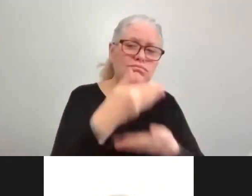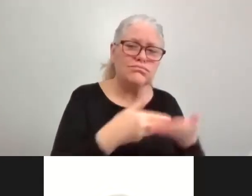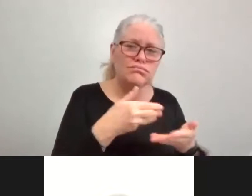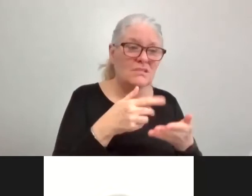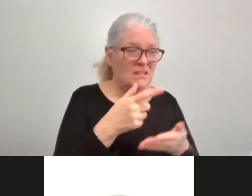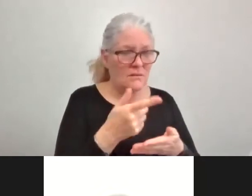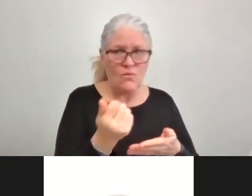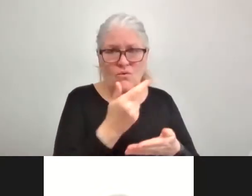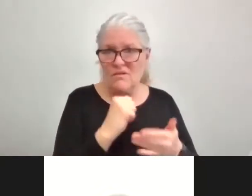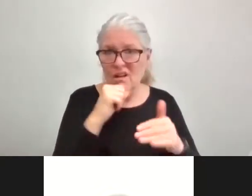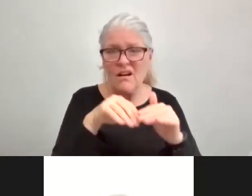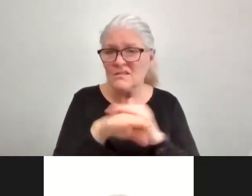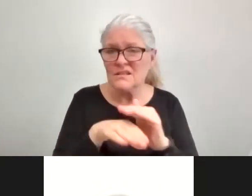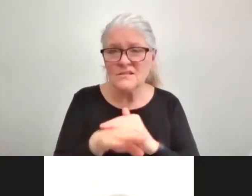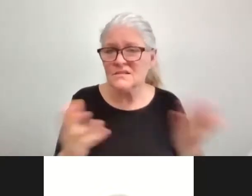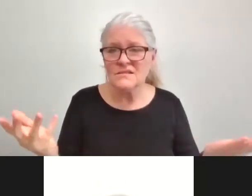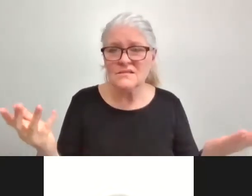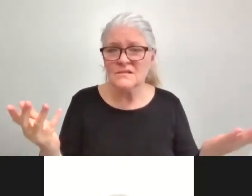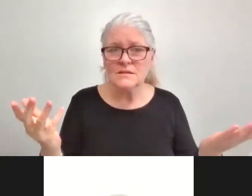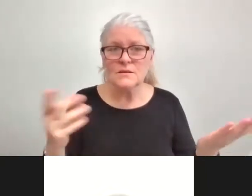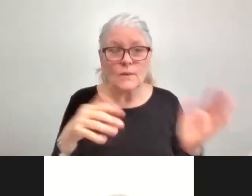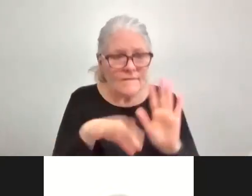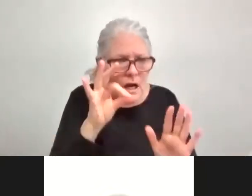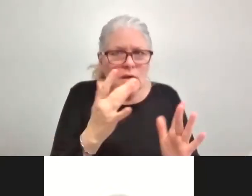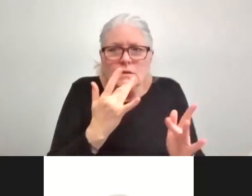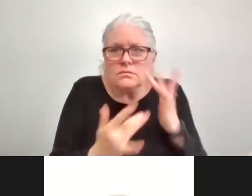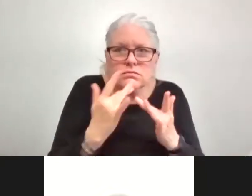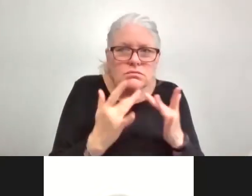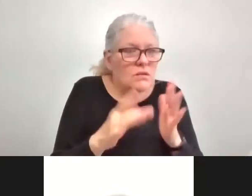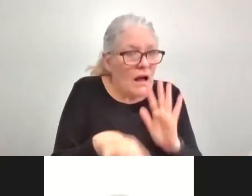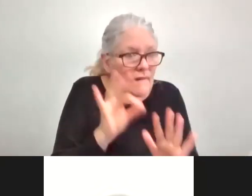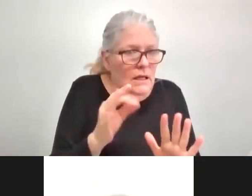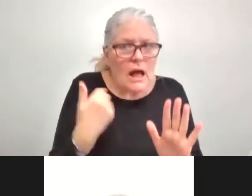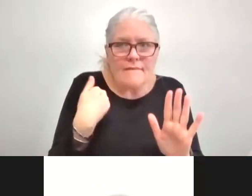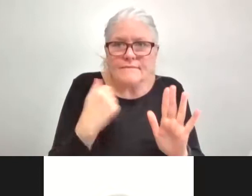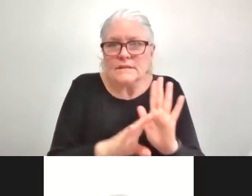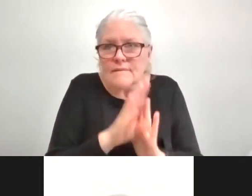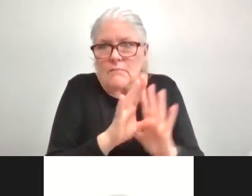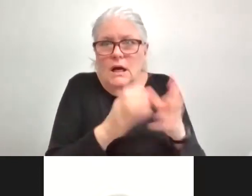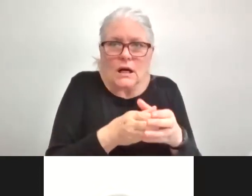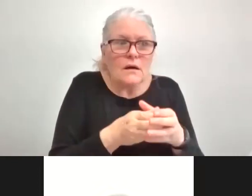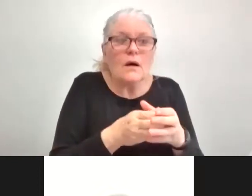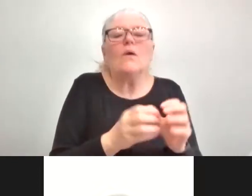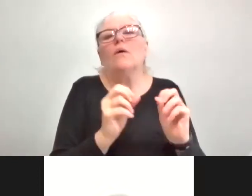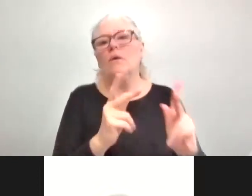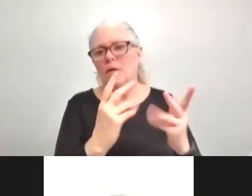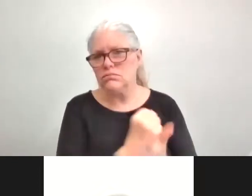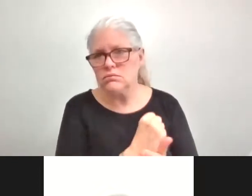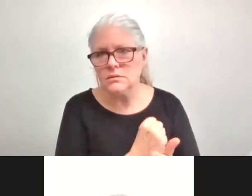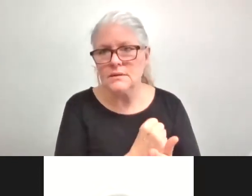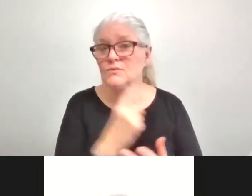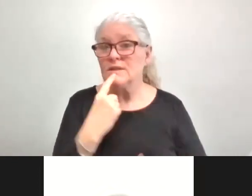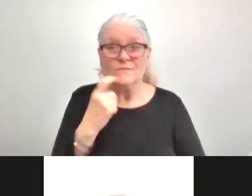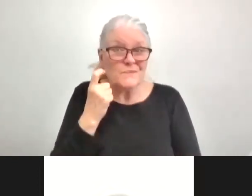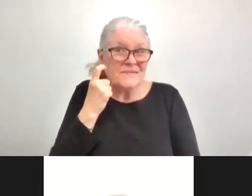inaccessible. They're basically, this is where we could find space, this is where we're gonna go, right? And it's only until really recently that we've actually